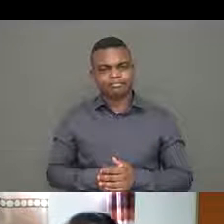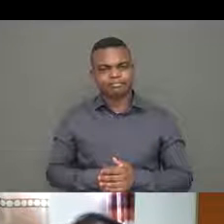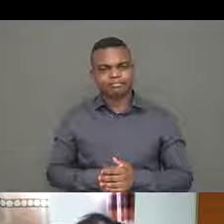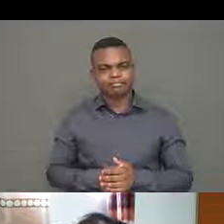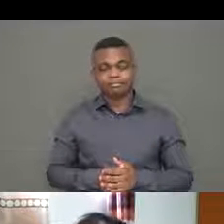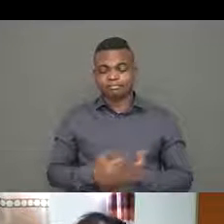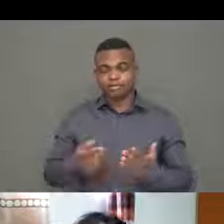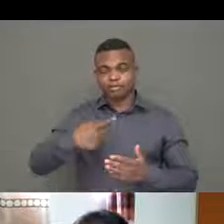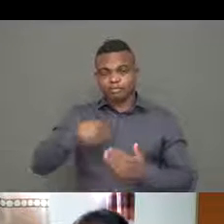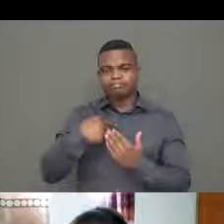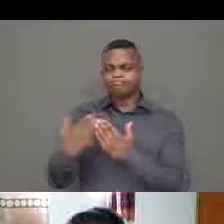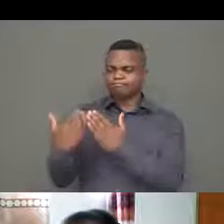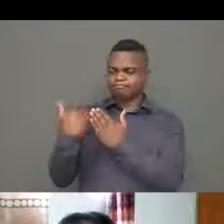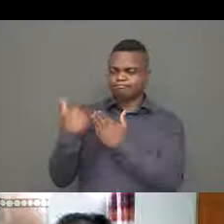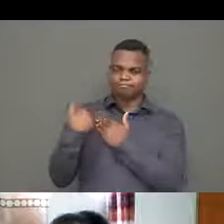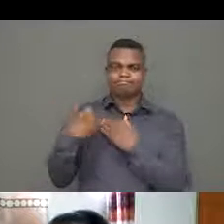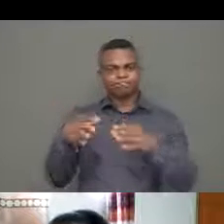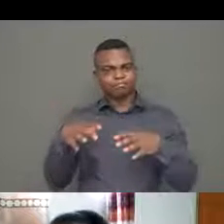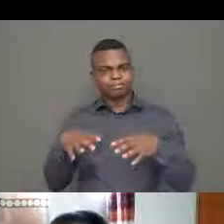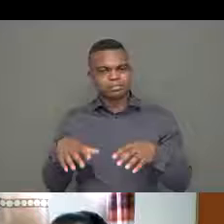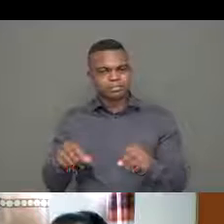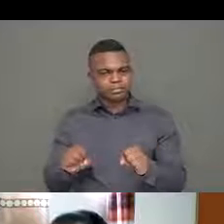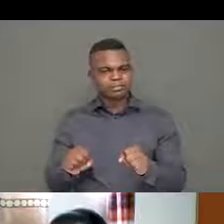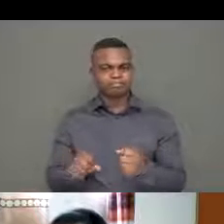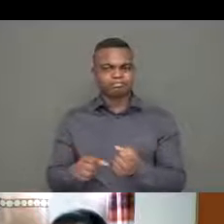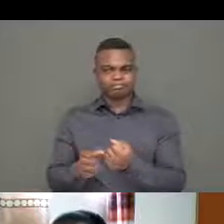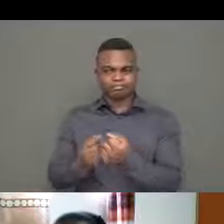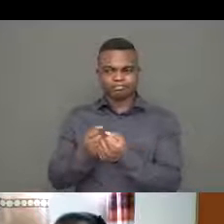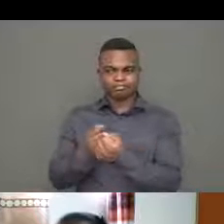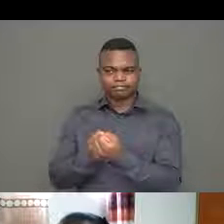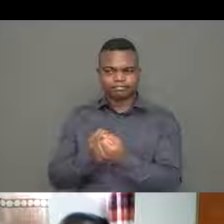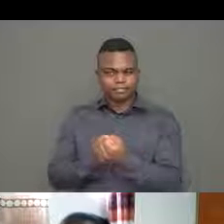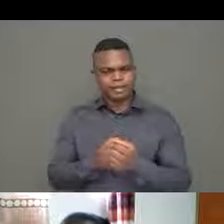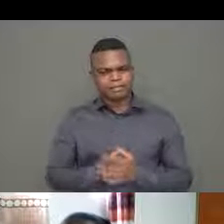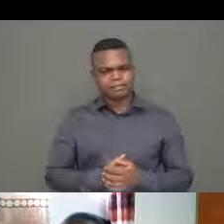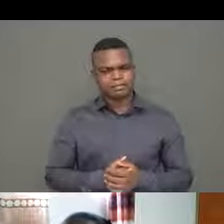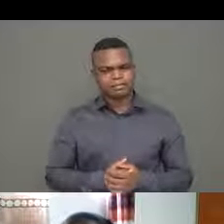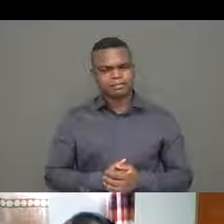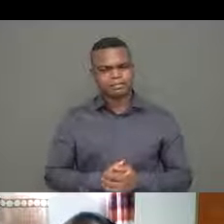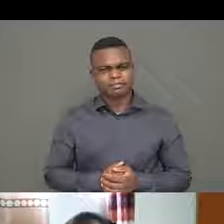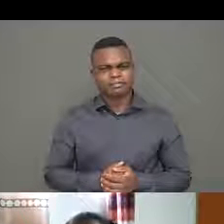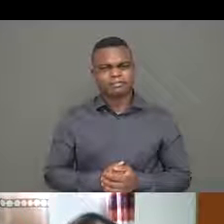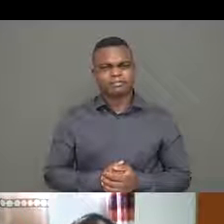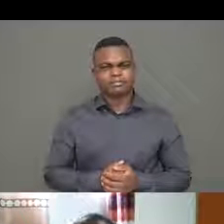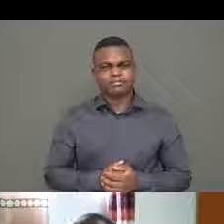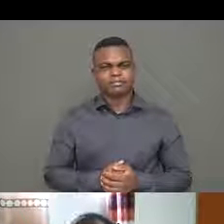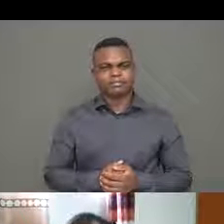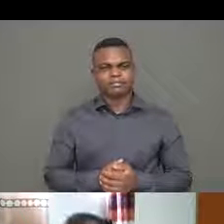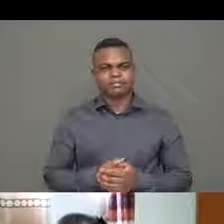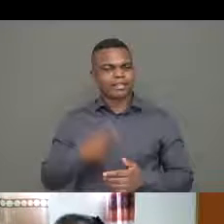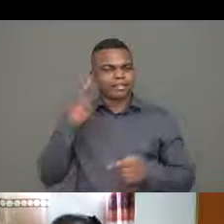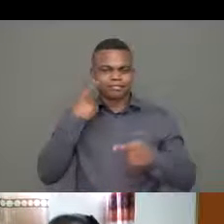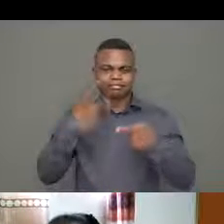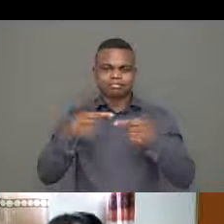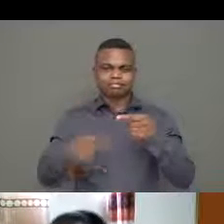Christi and their respective partner organizations or organizations. They